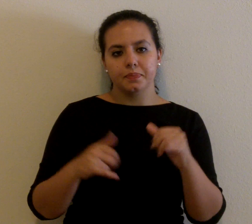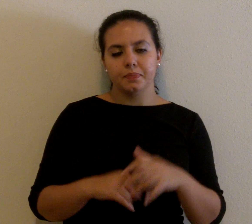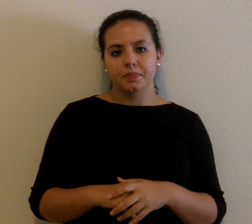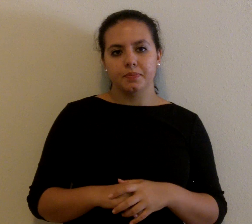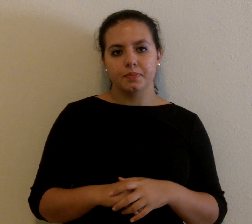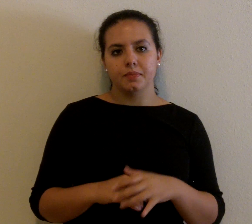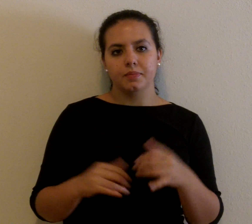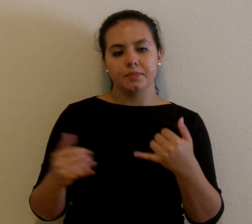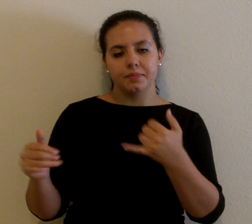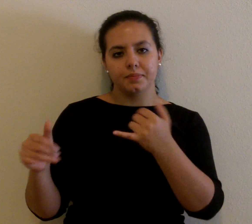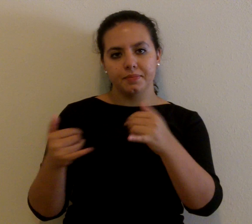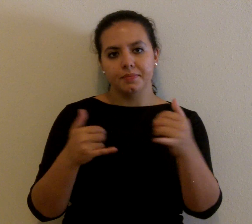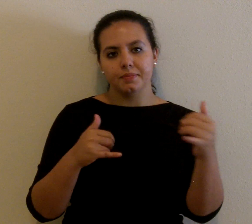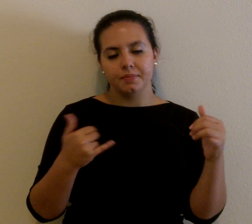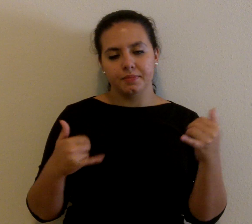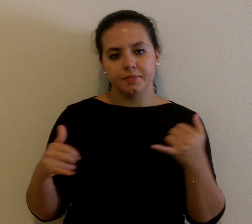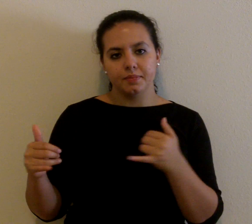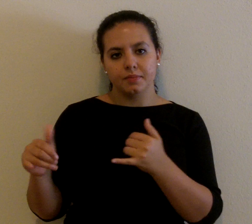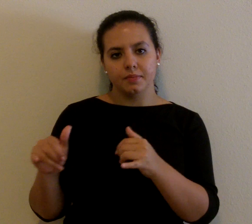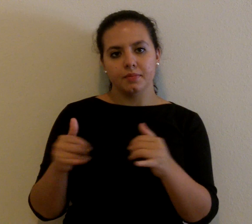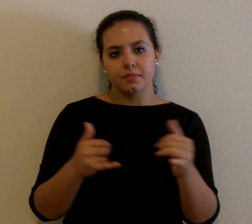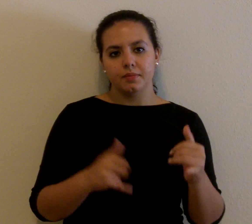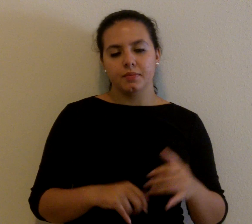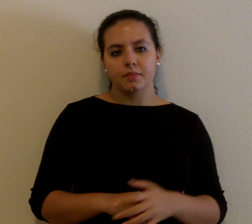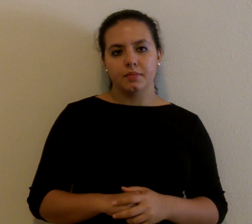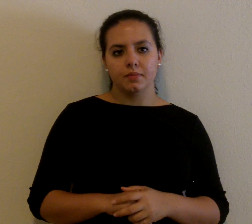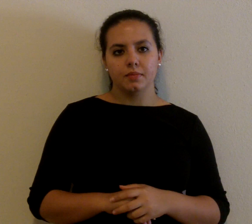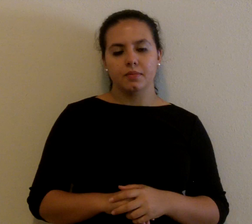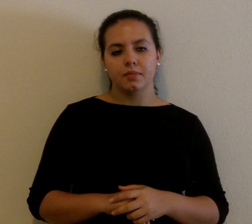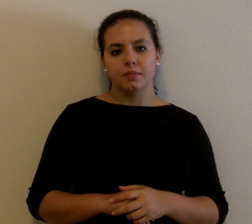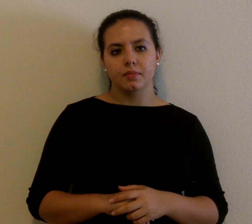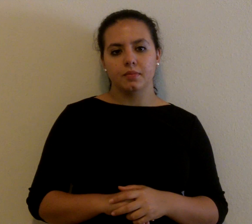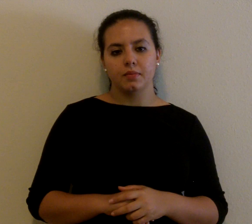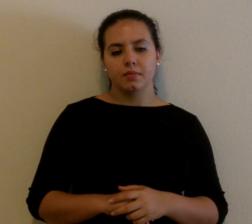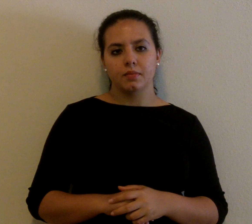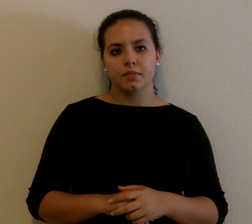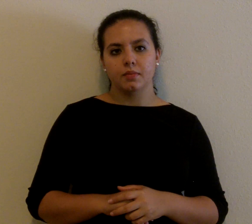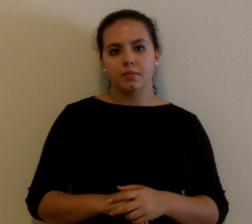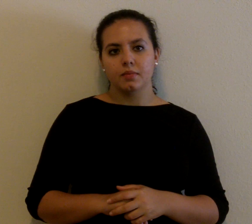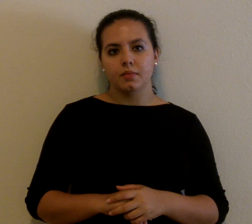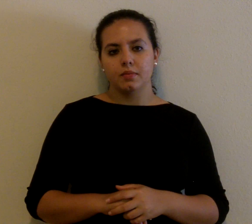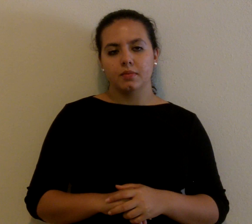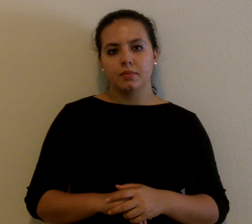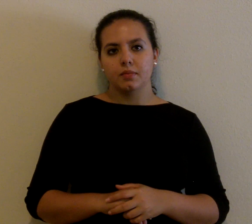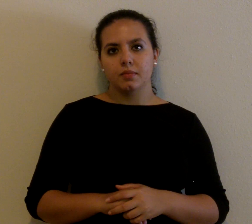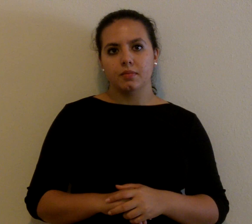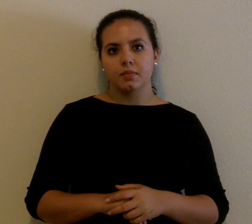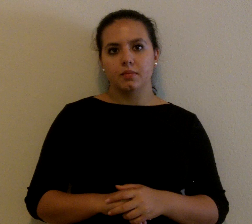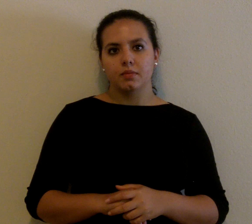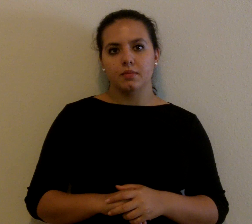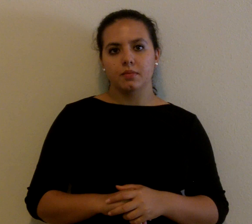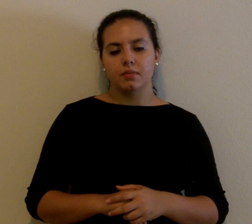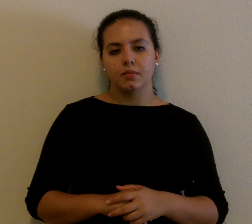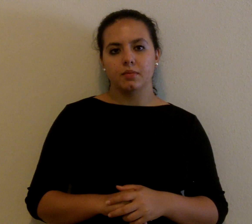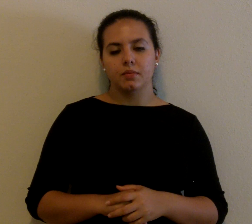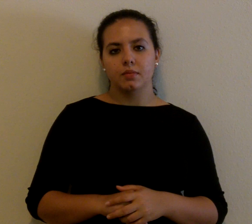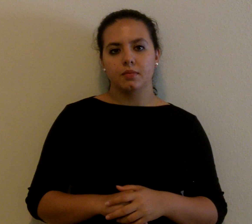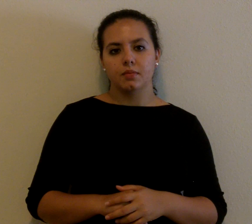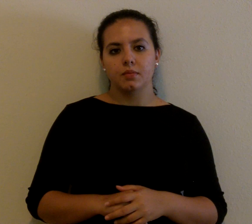There's usually movement with it, like little circles, clockwise circles. To sew, you have two ways to sew it. You're